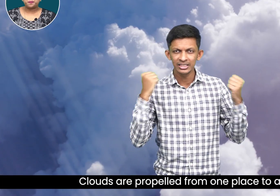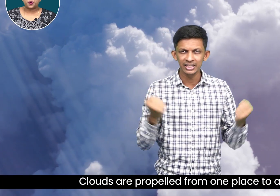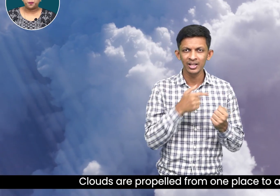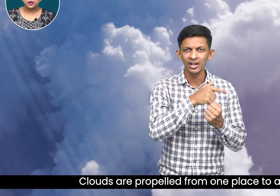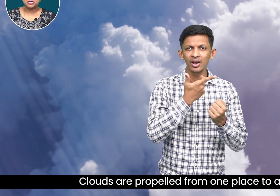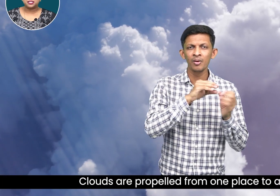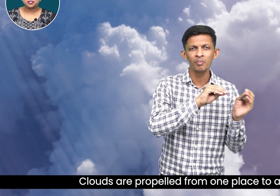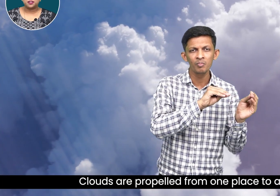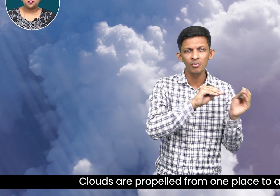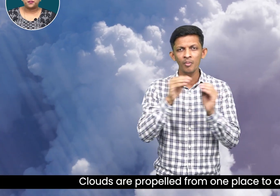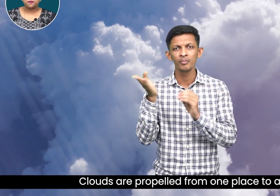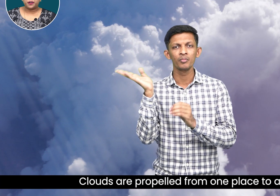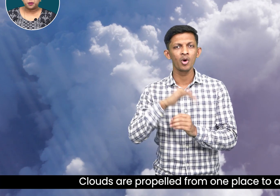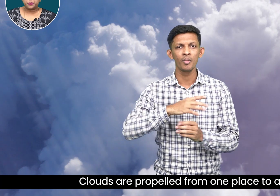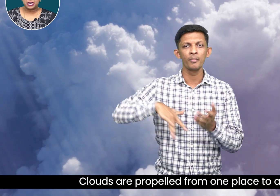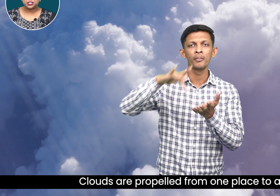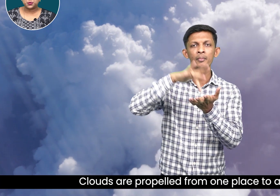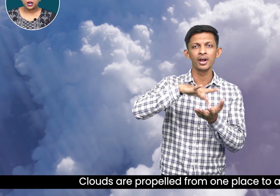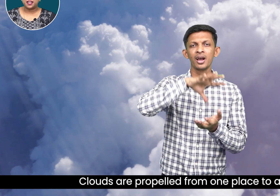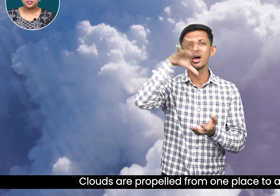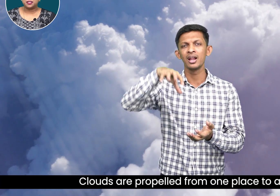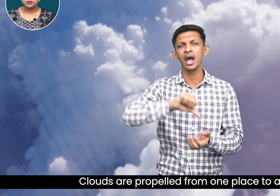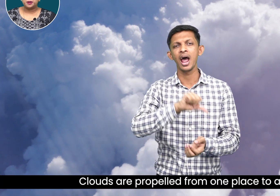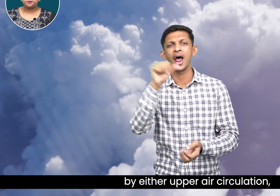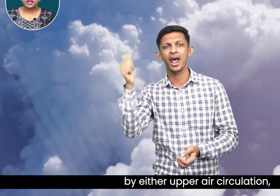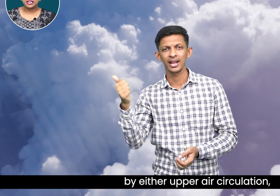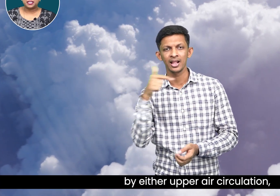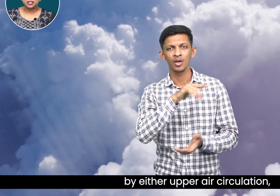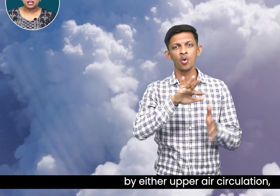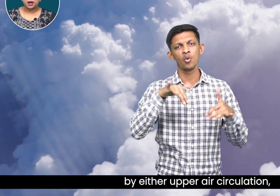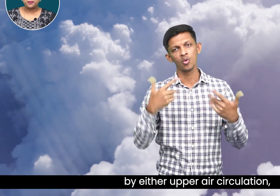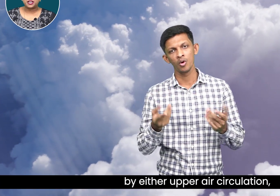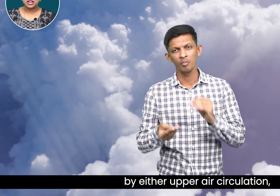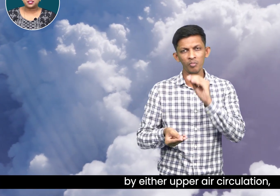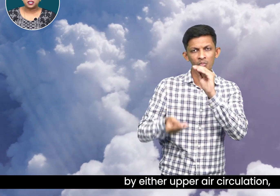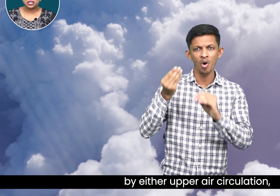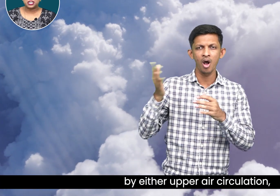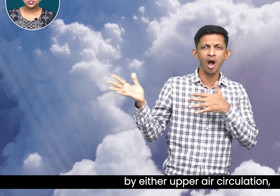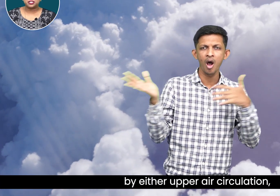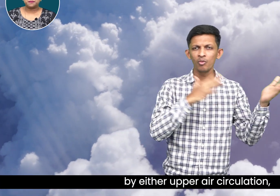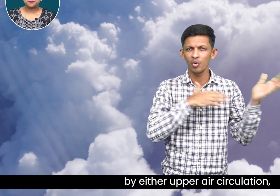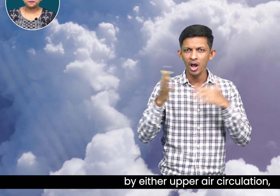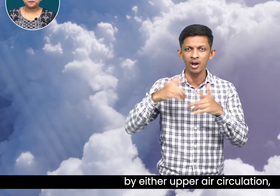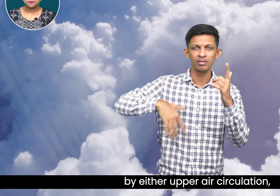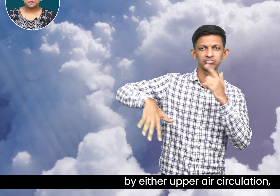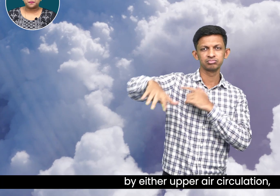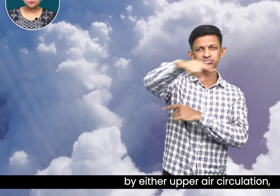Clouds are propelled from one place to another by either upper air circulation,